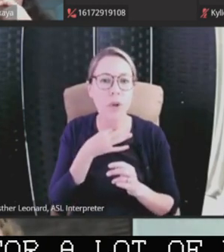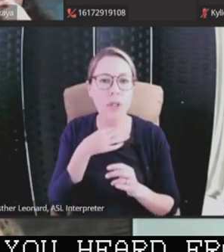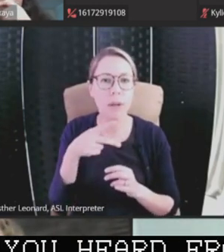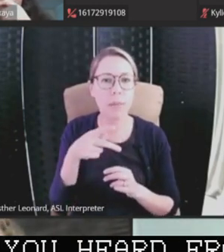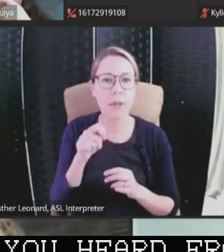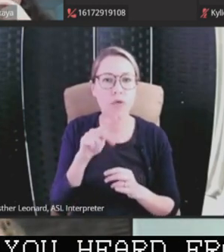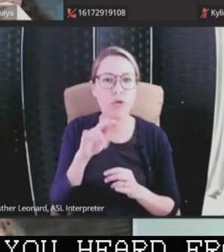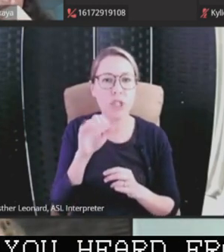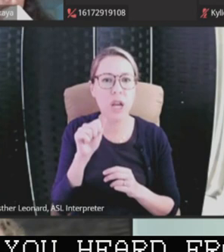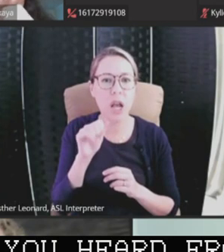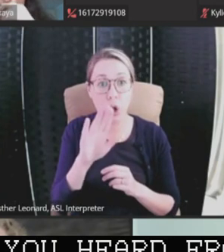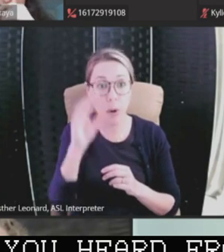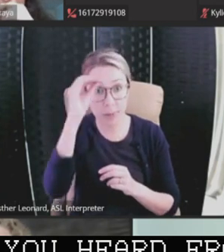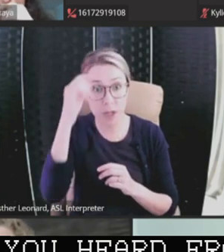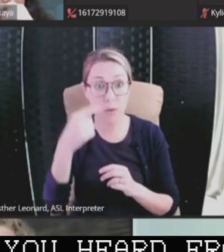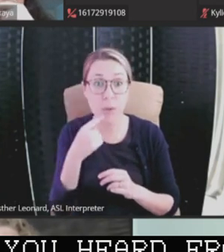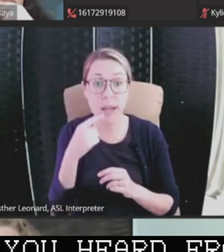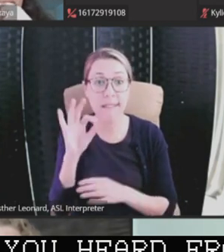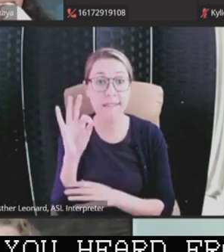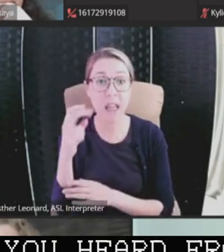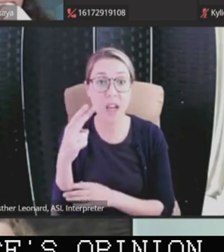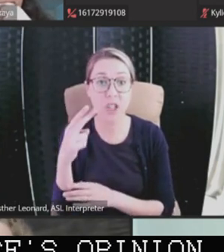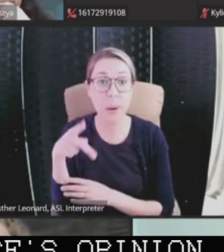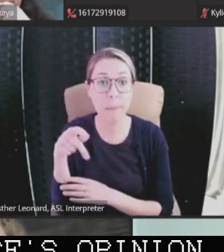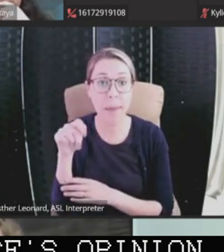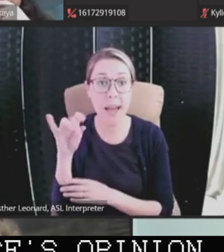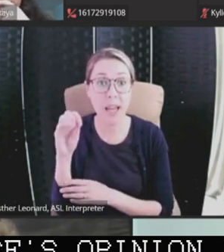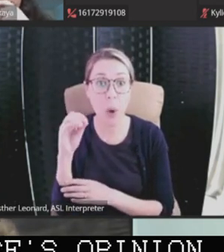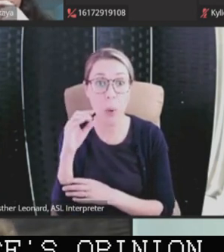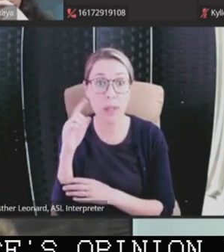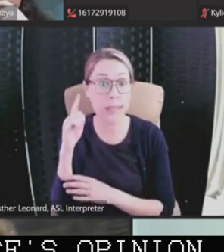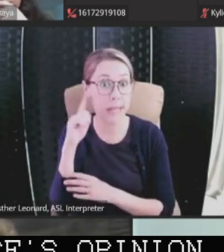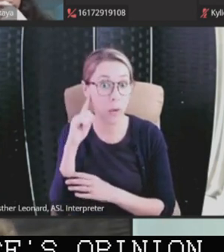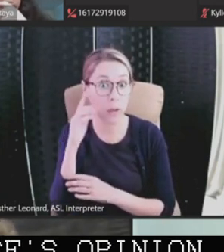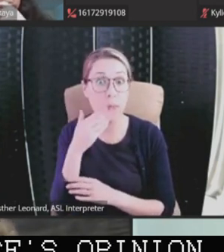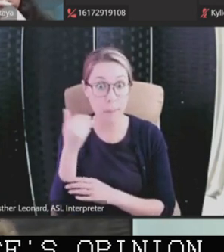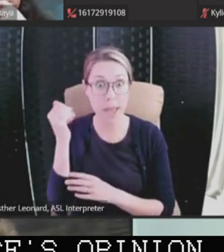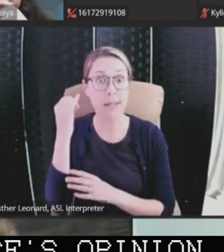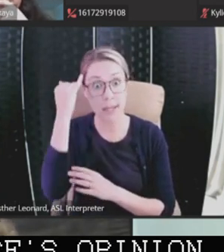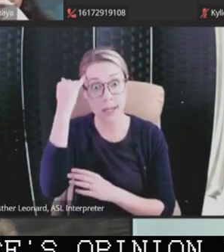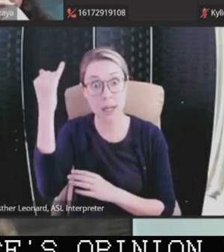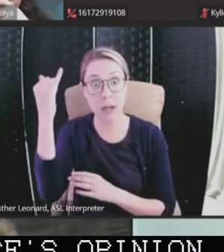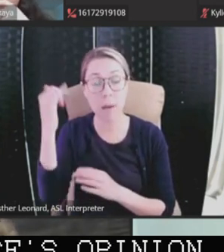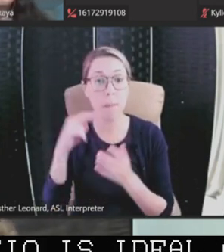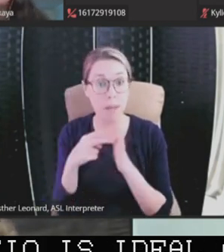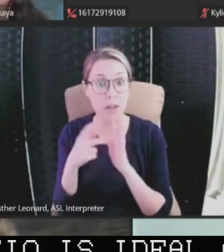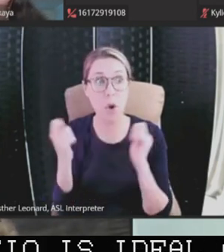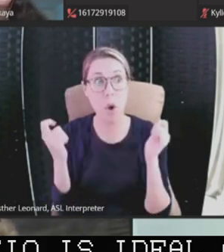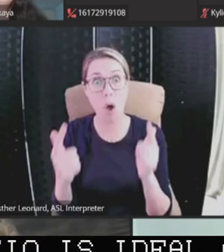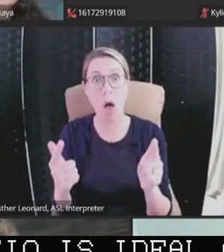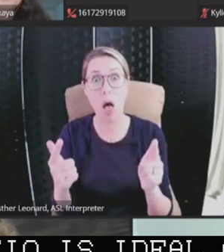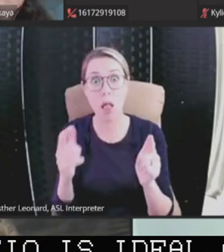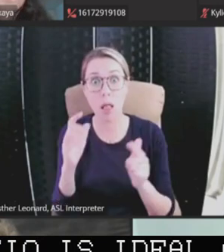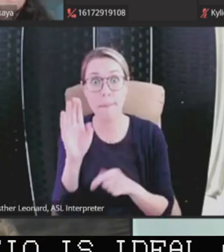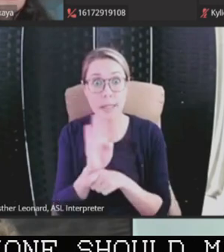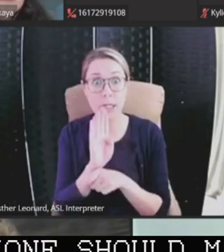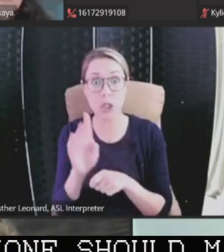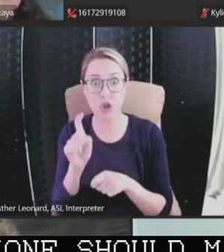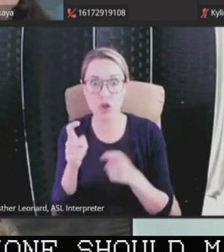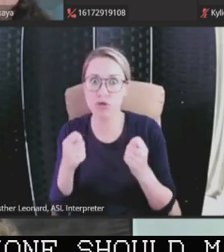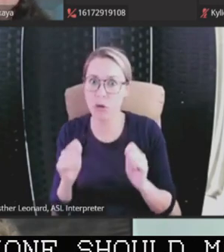patio is the ideal condition and everyone should make an effort to achieve that. I just want to comment